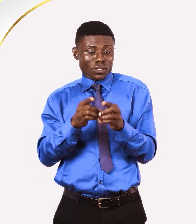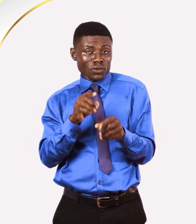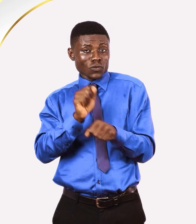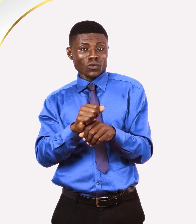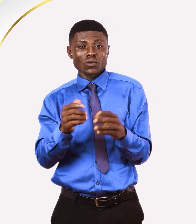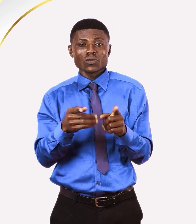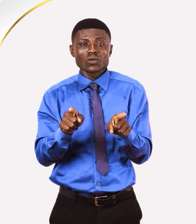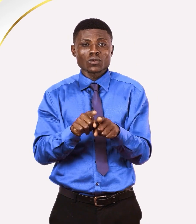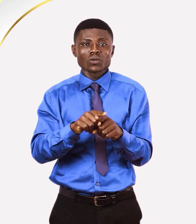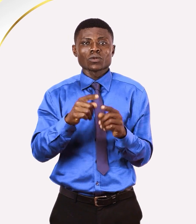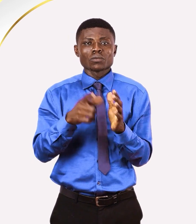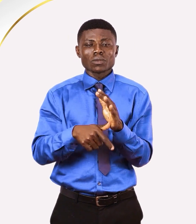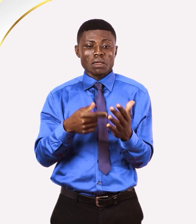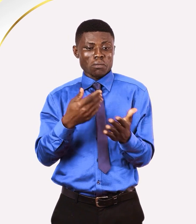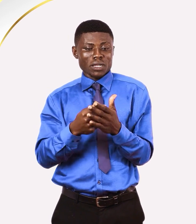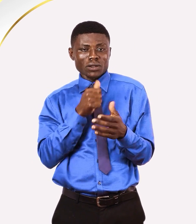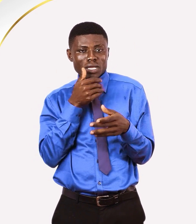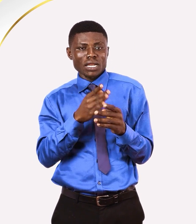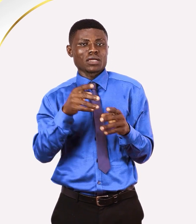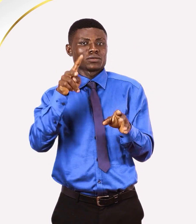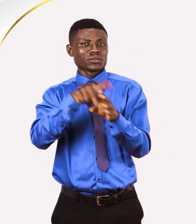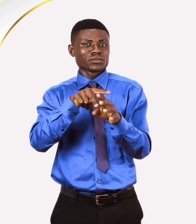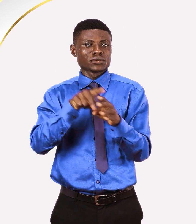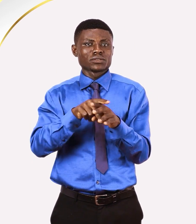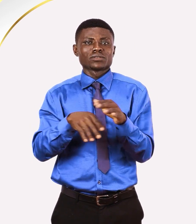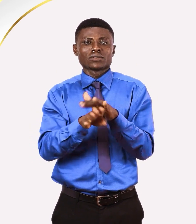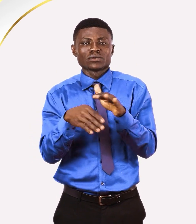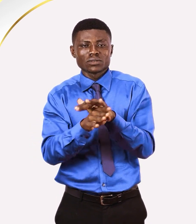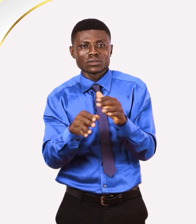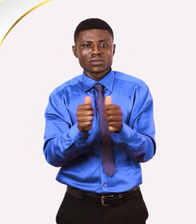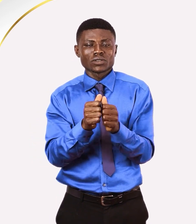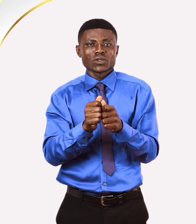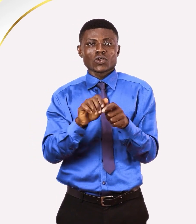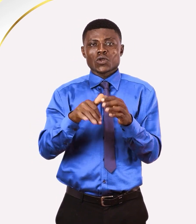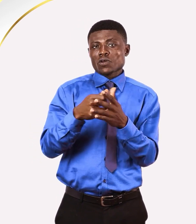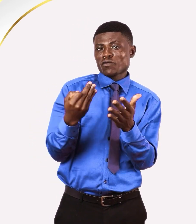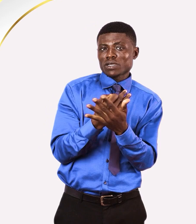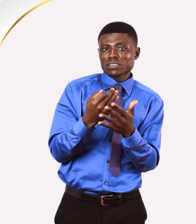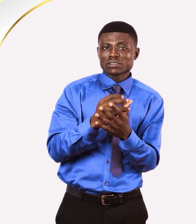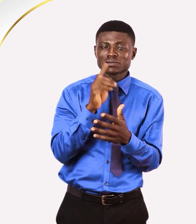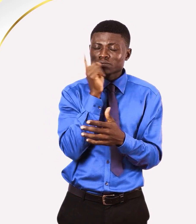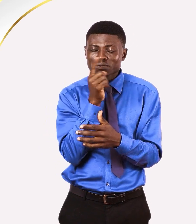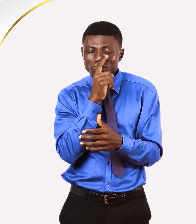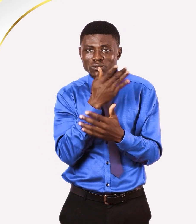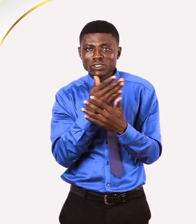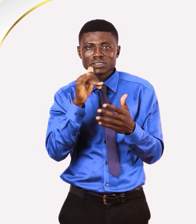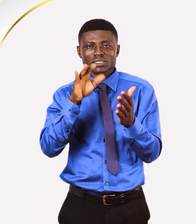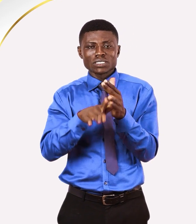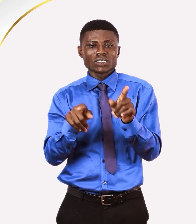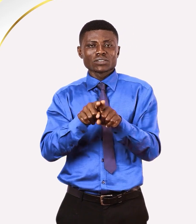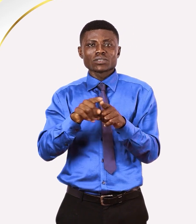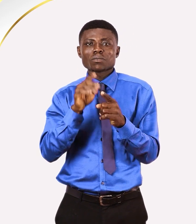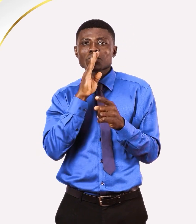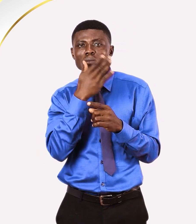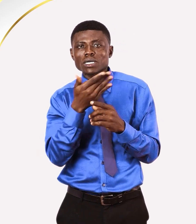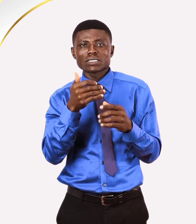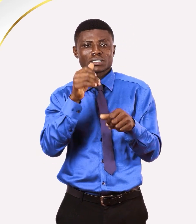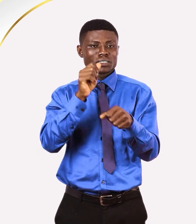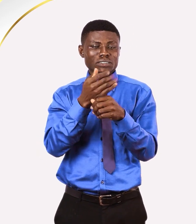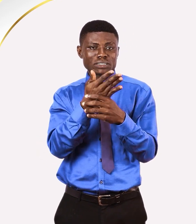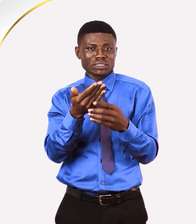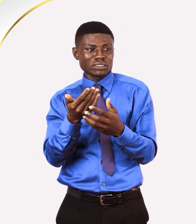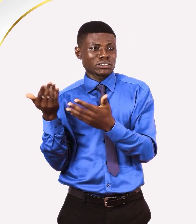also serves as the anti-money laundering, combating the financing of terrorism and the